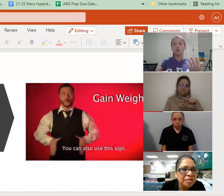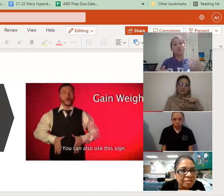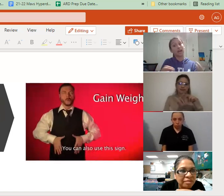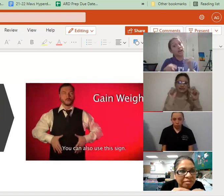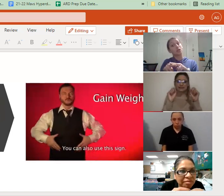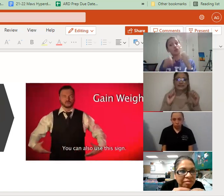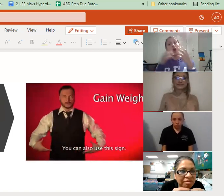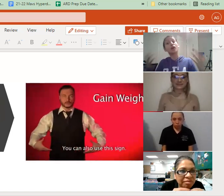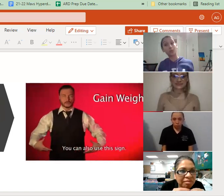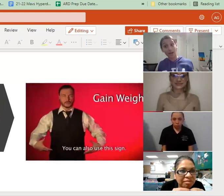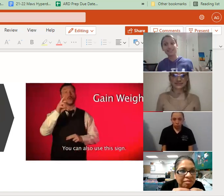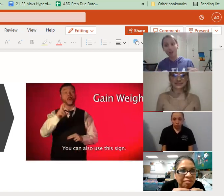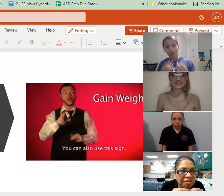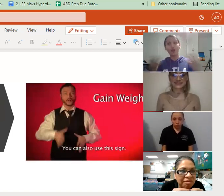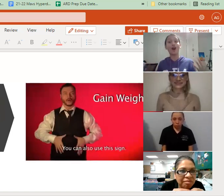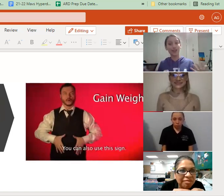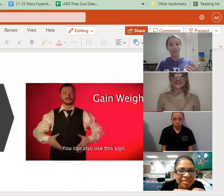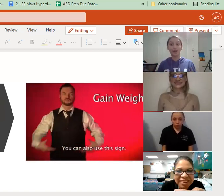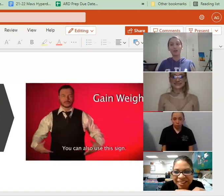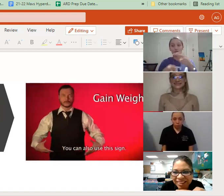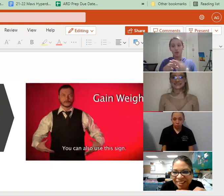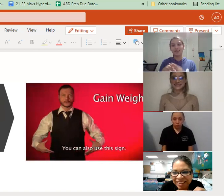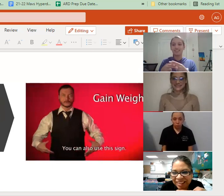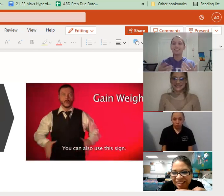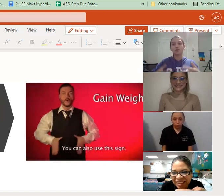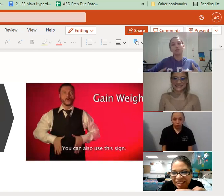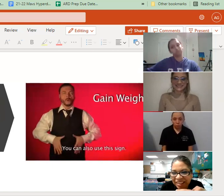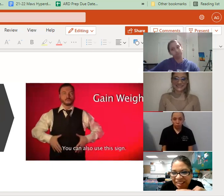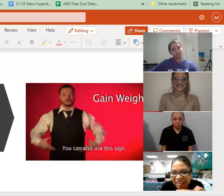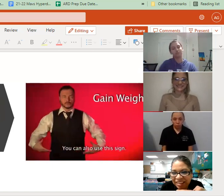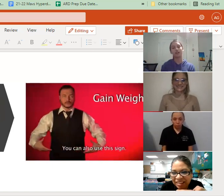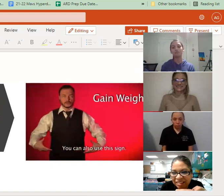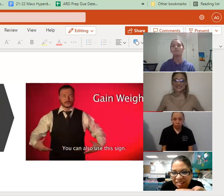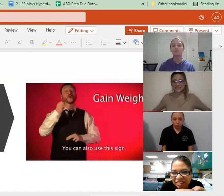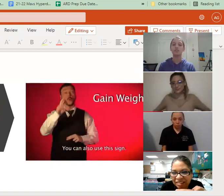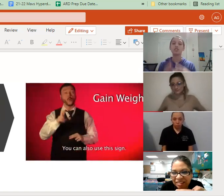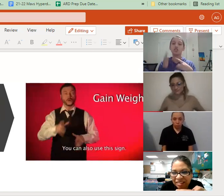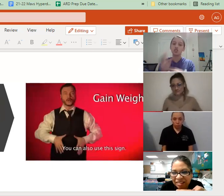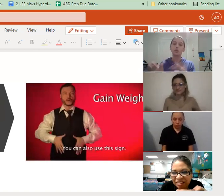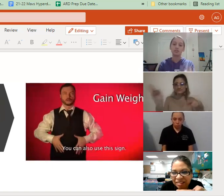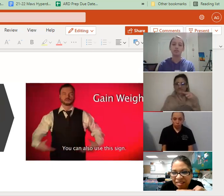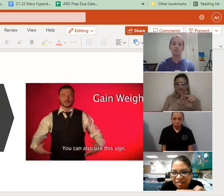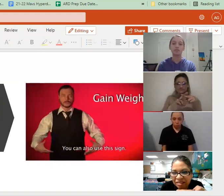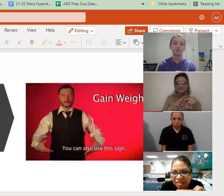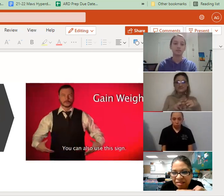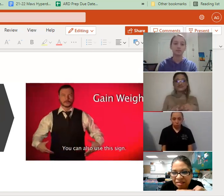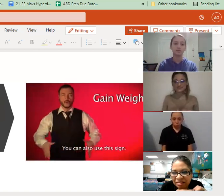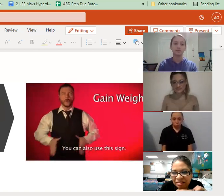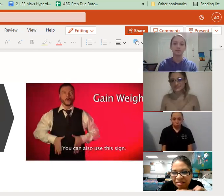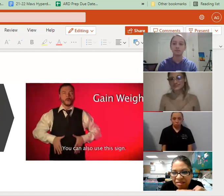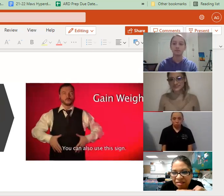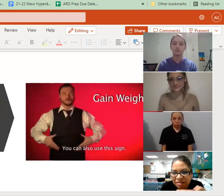maybe you've gained a lot of weight, a lot of weight. So, right. So he's just showing that.